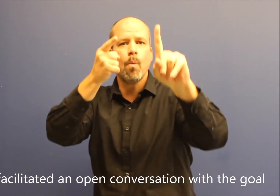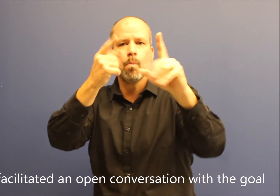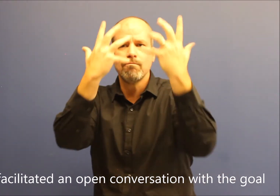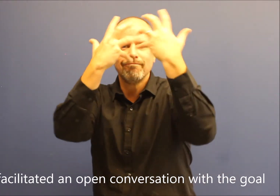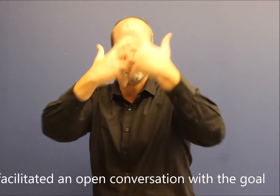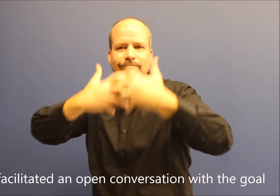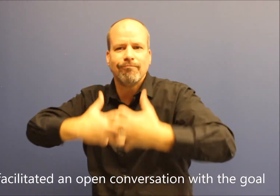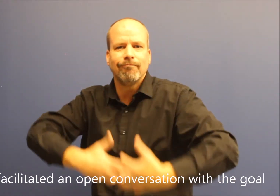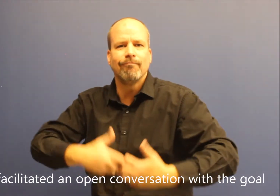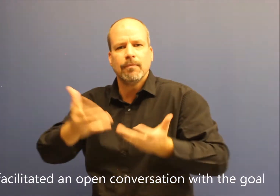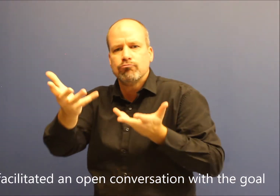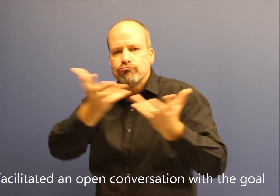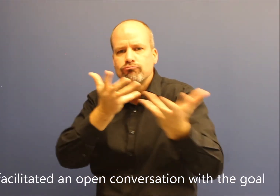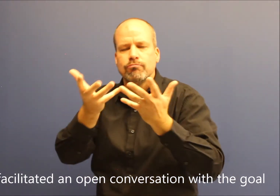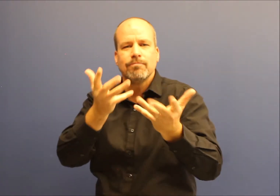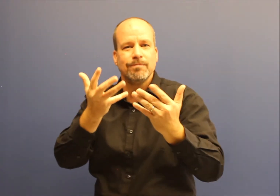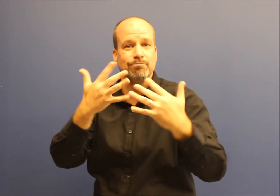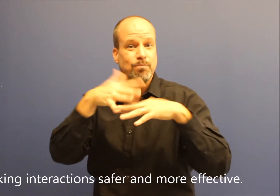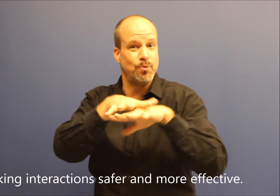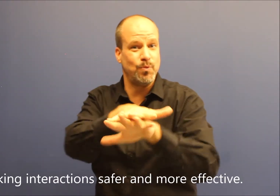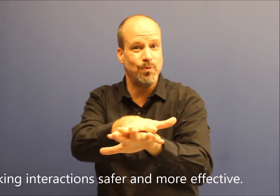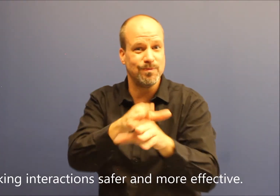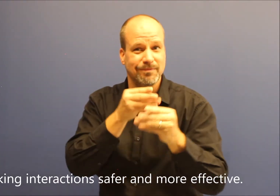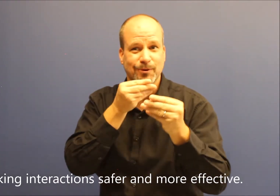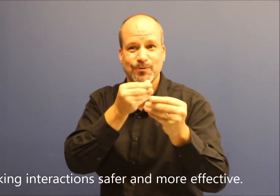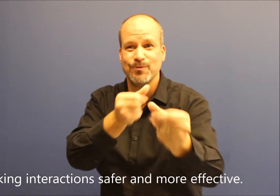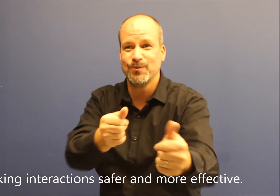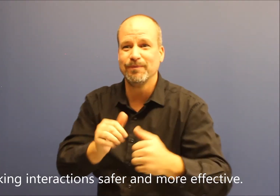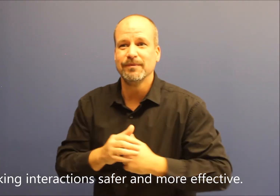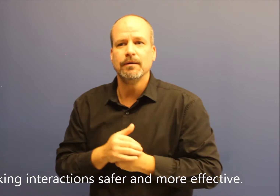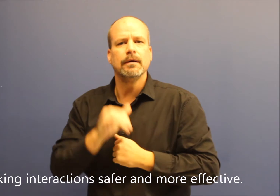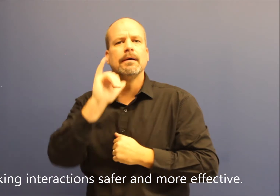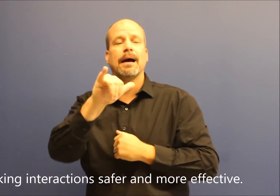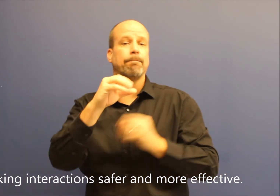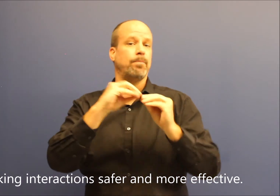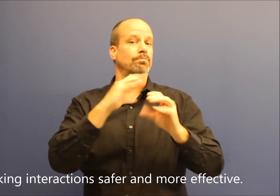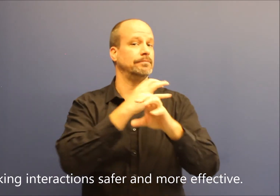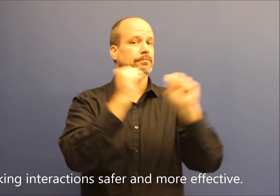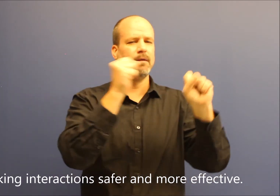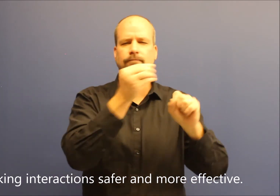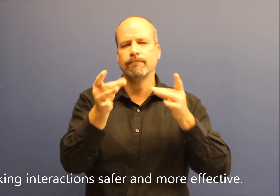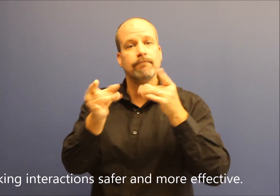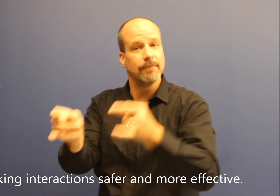with the goal of making interactions safer and more effective.